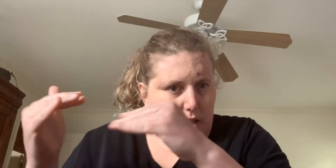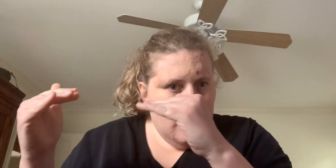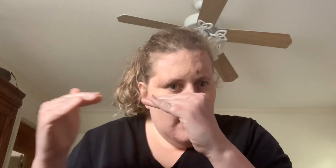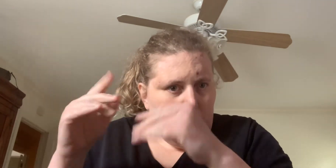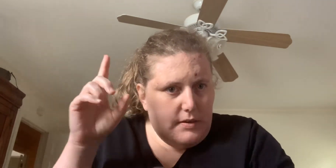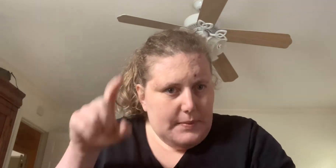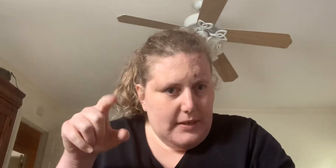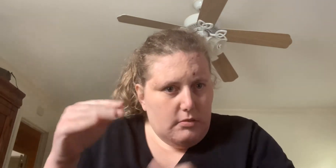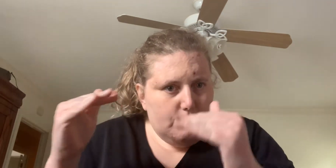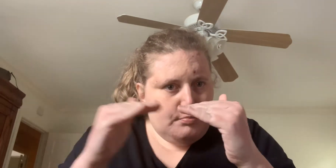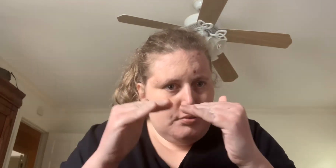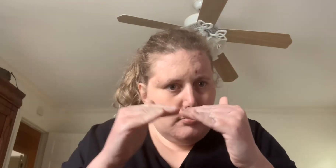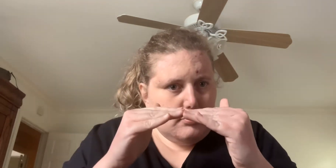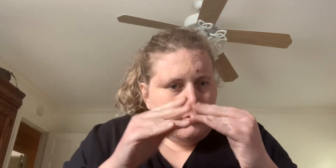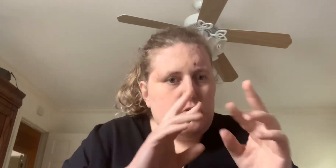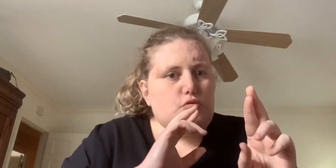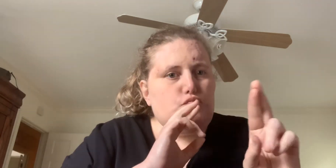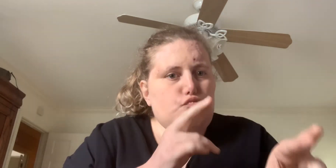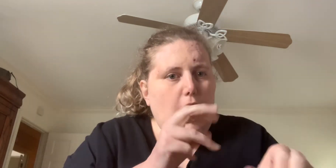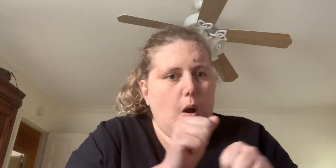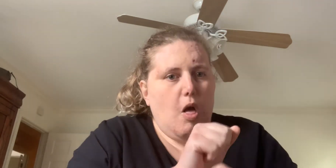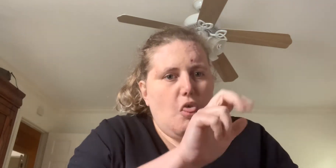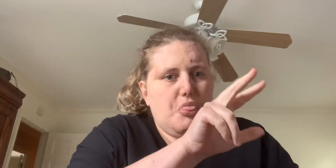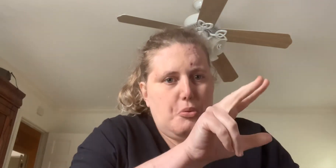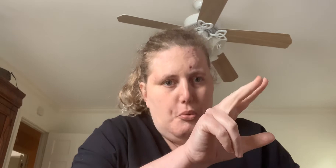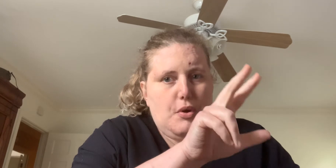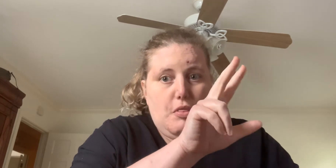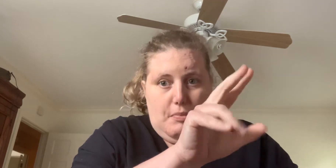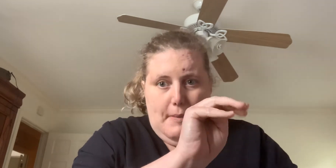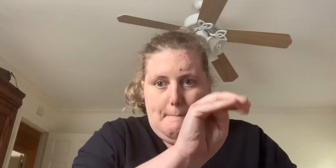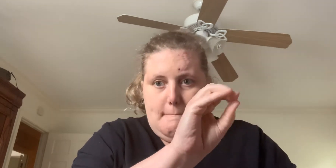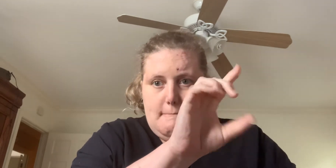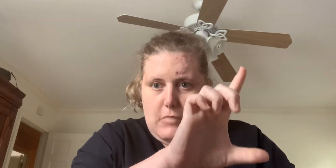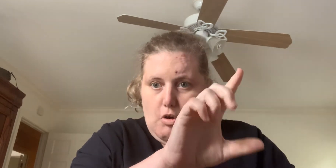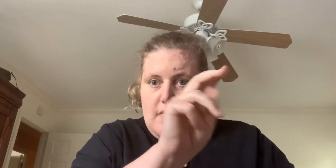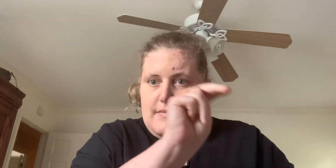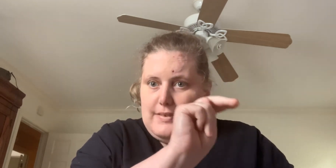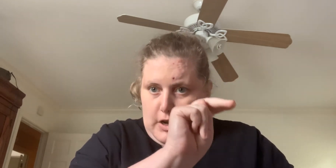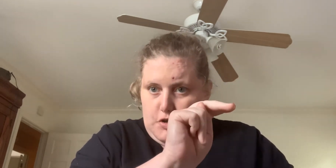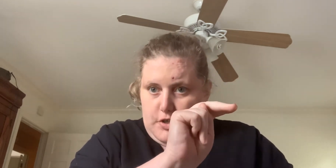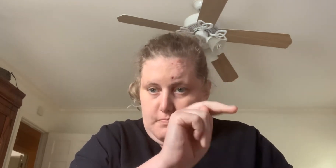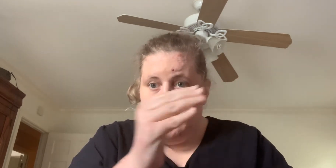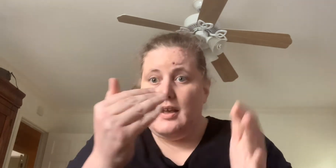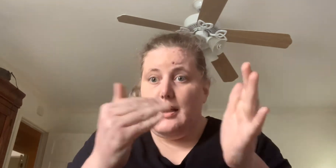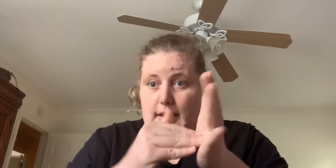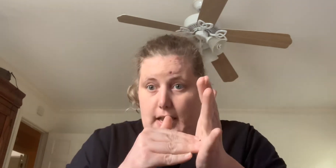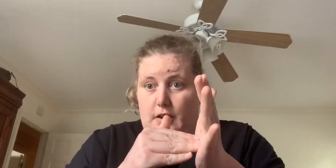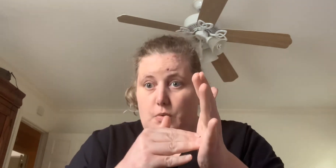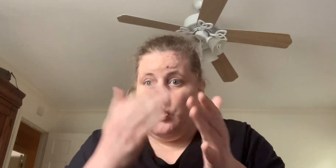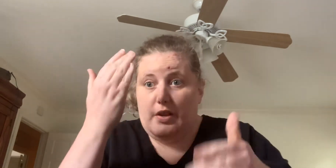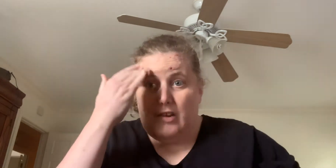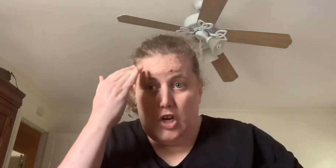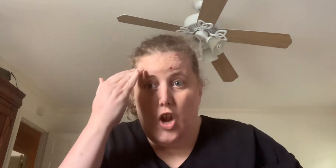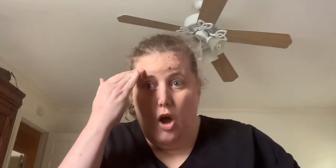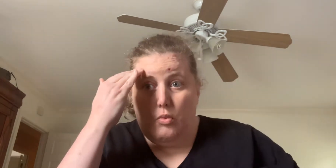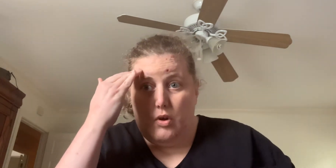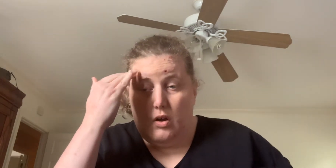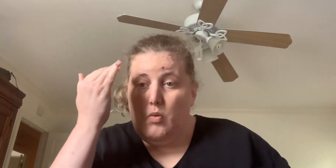from the problem. Now, our top part of the ratio is going to be what we're solving for. So we want to